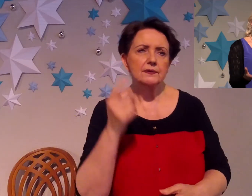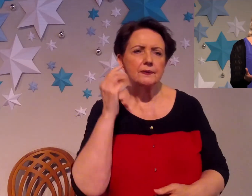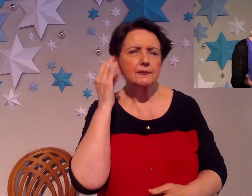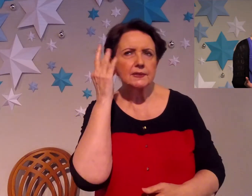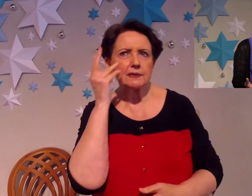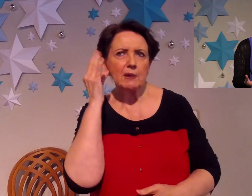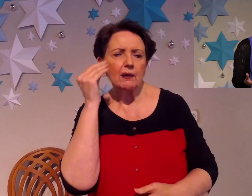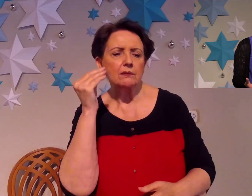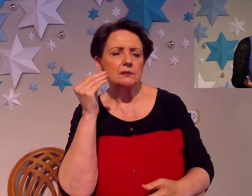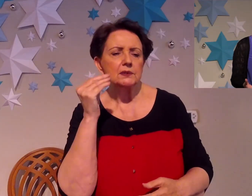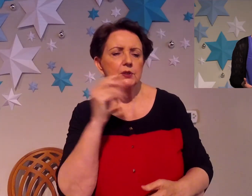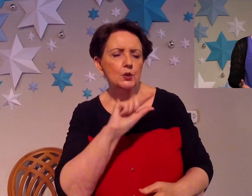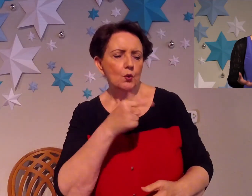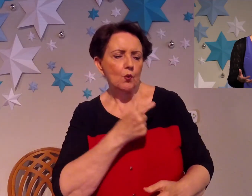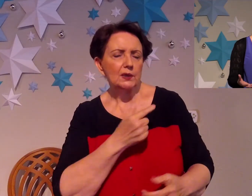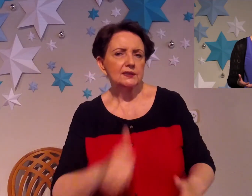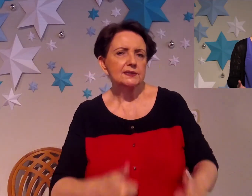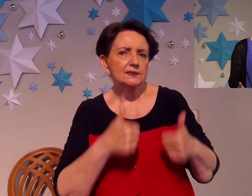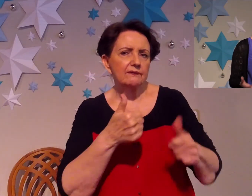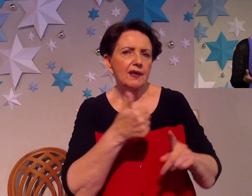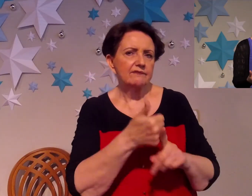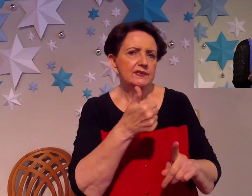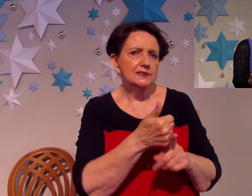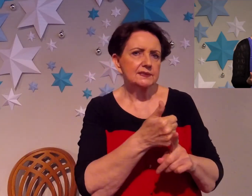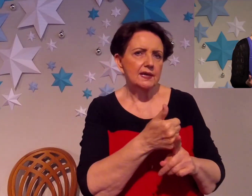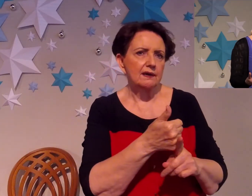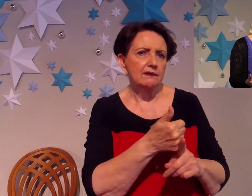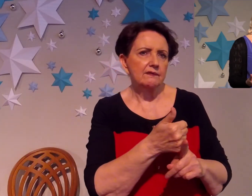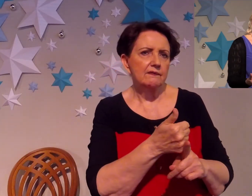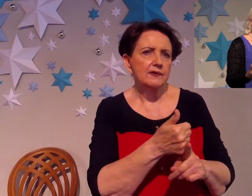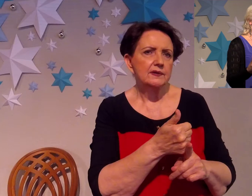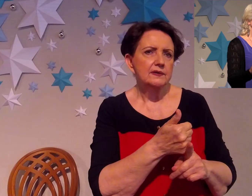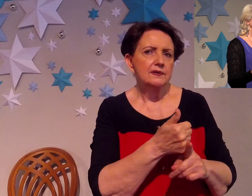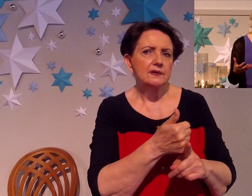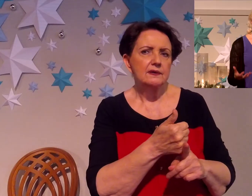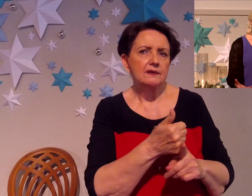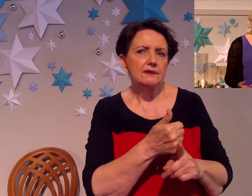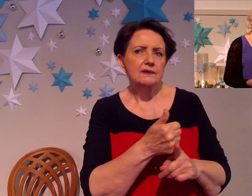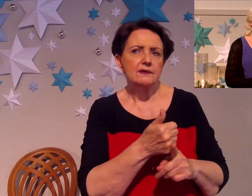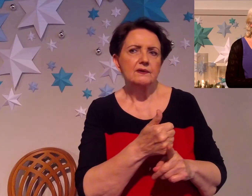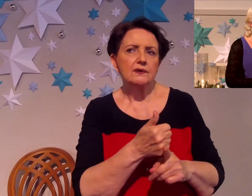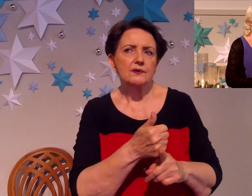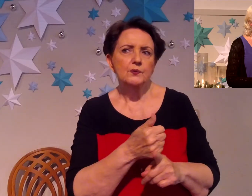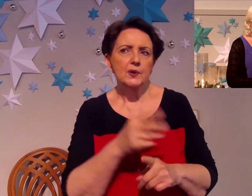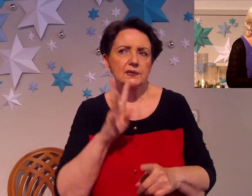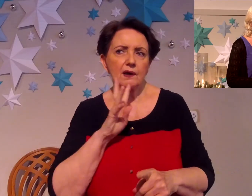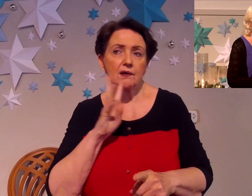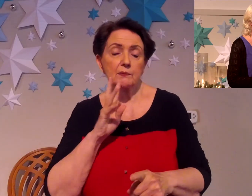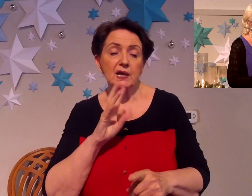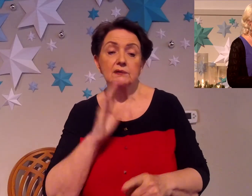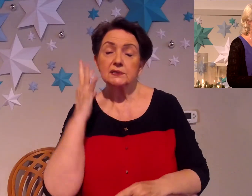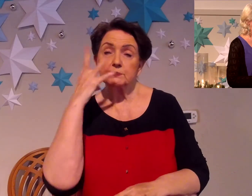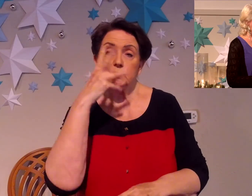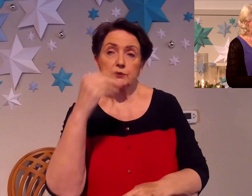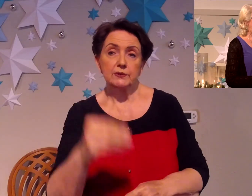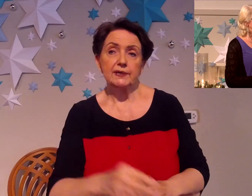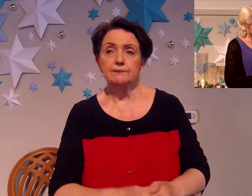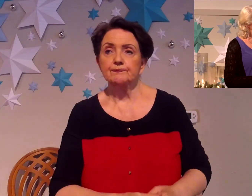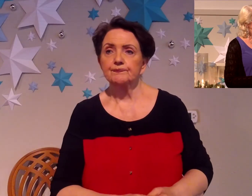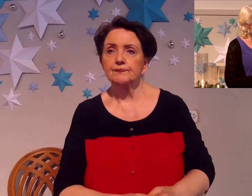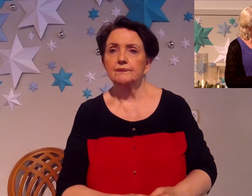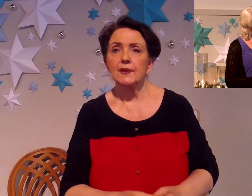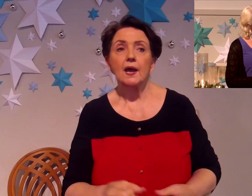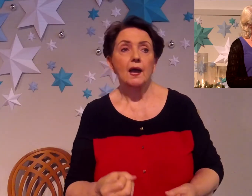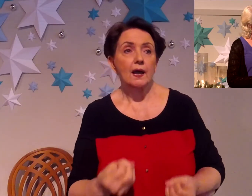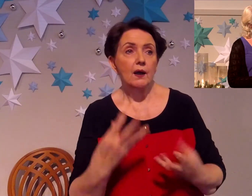qualities of life itself, one of the qualities of the absolute infinite reality we speak about as beauty. How